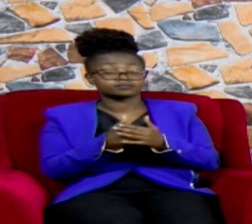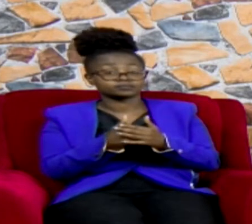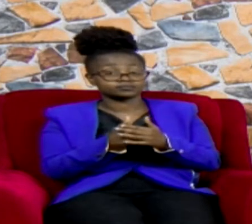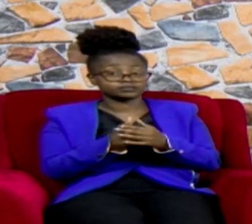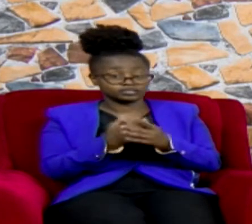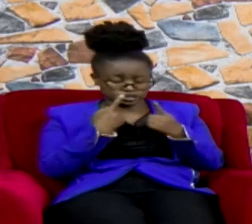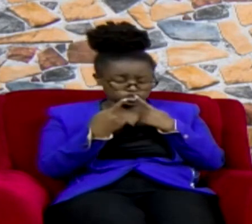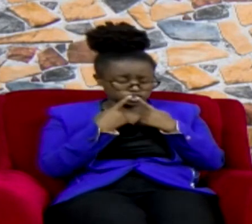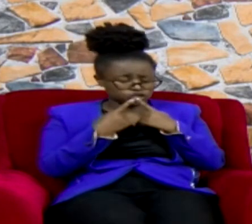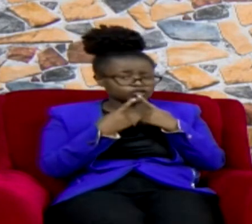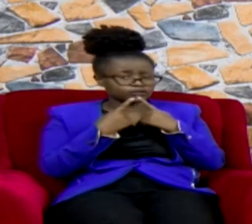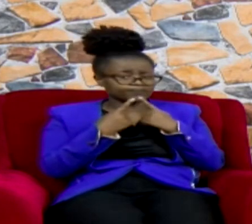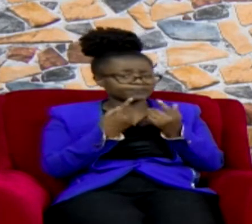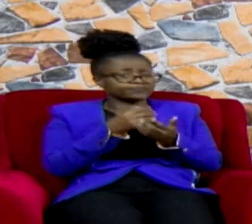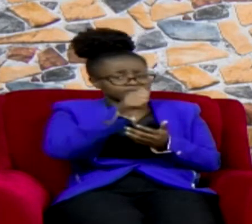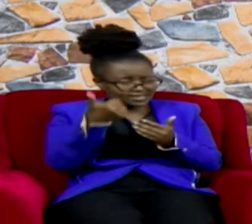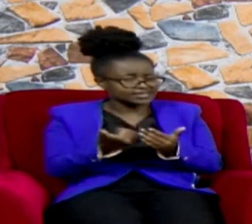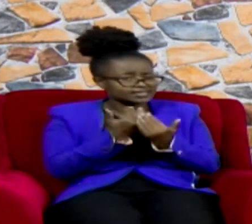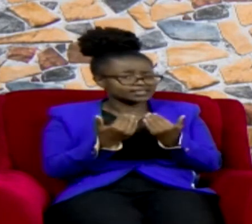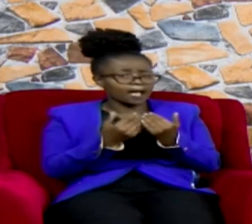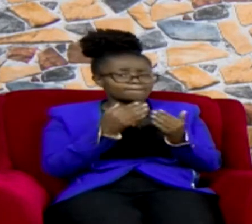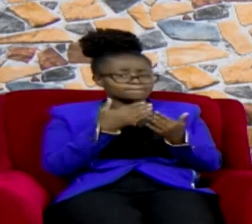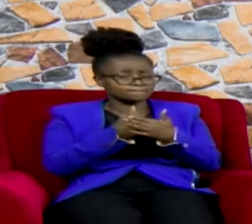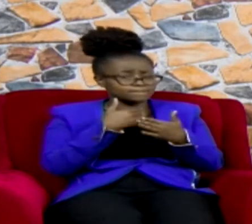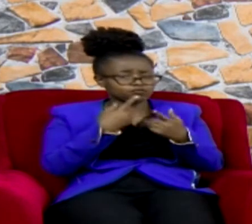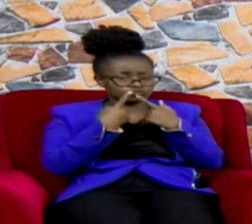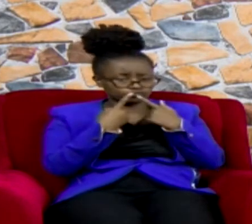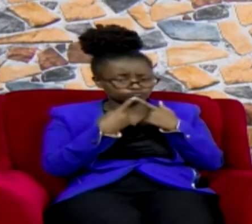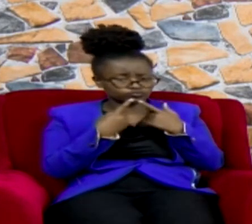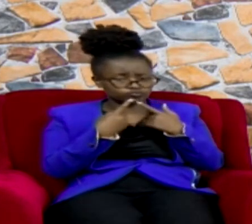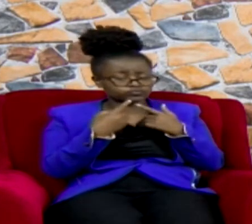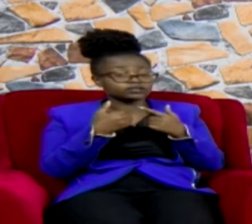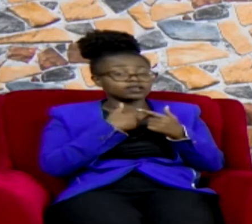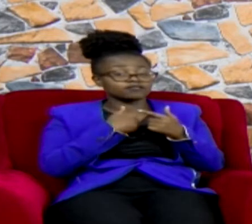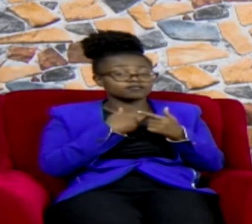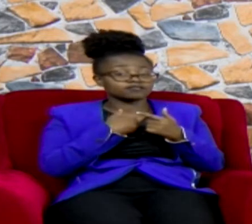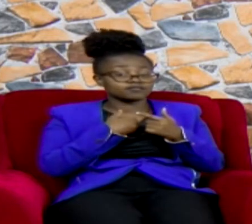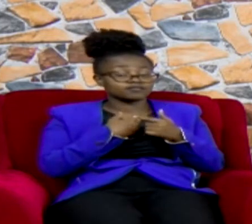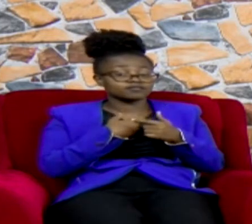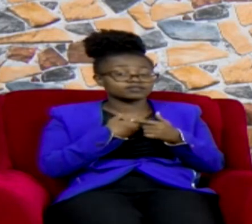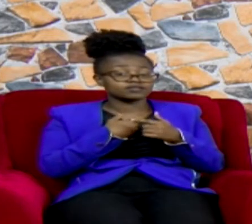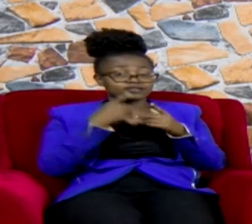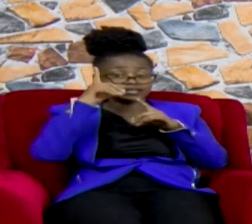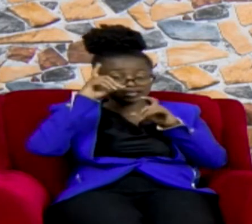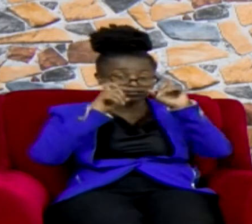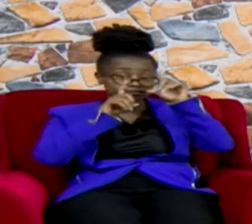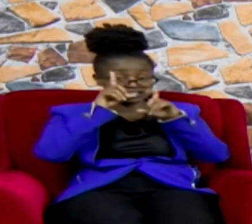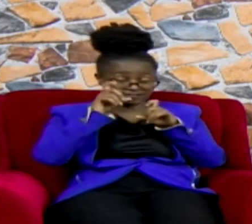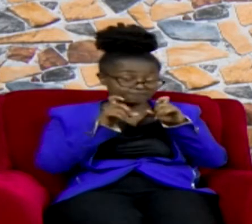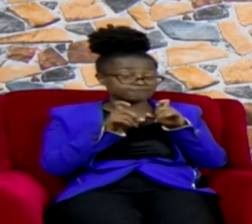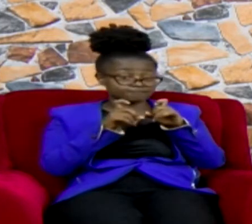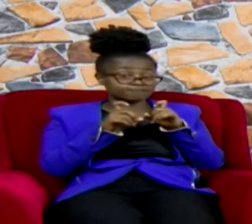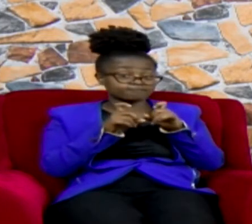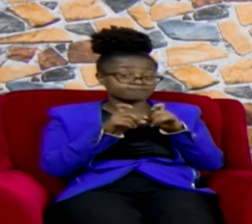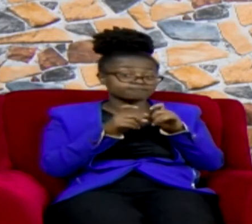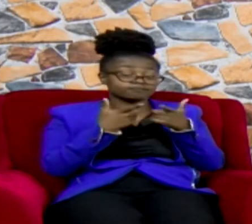talk, any child, before speaking, before acquiring what we call expressive language, and let me go back here.